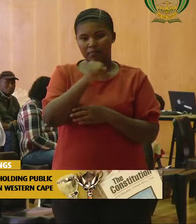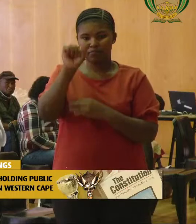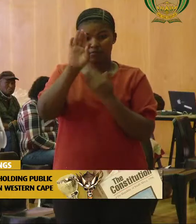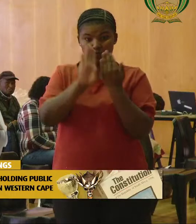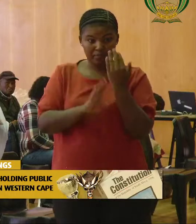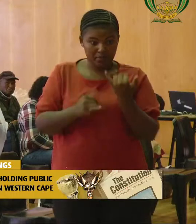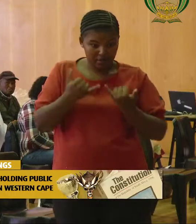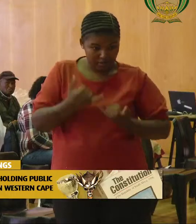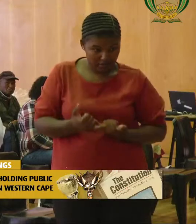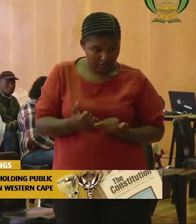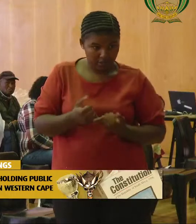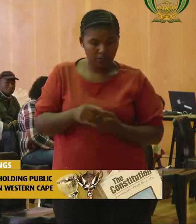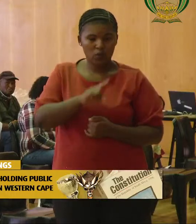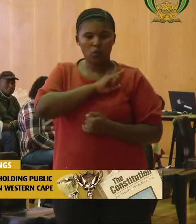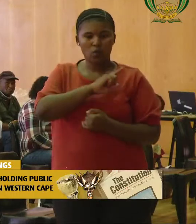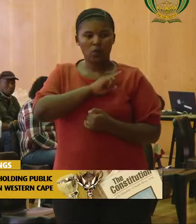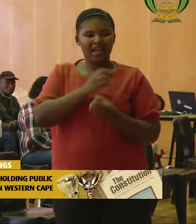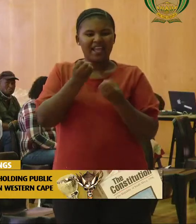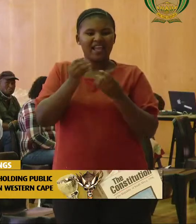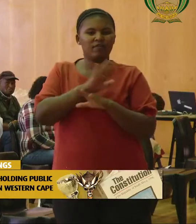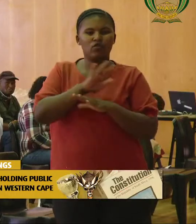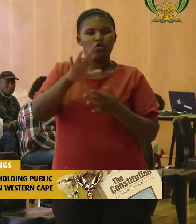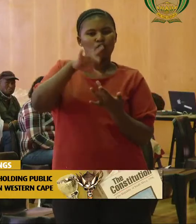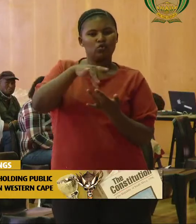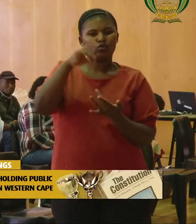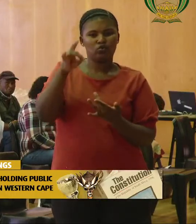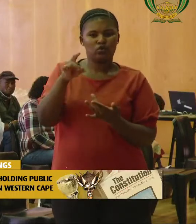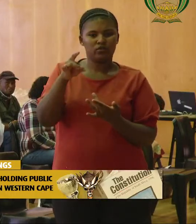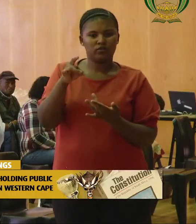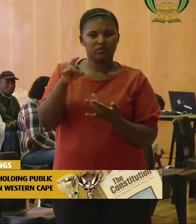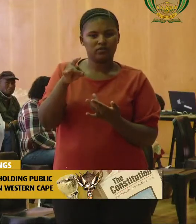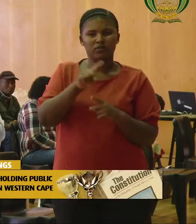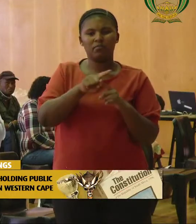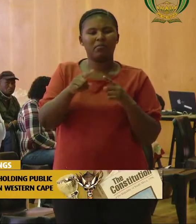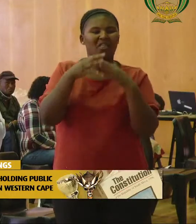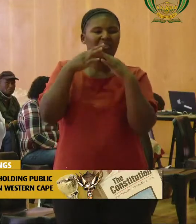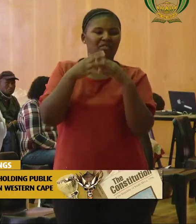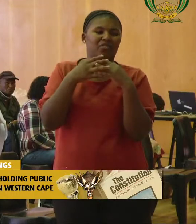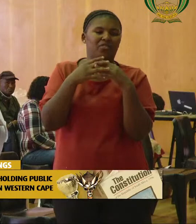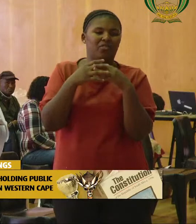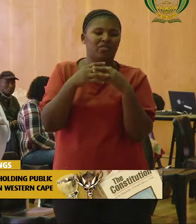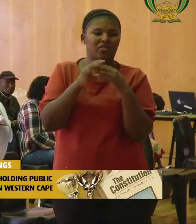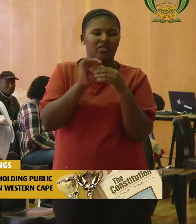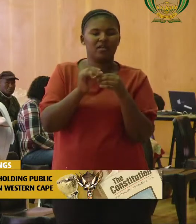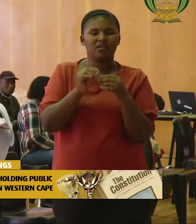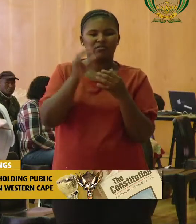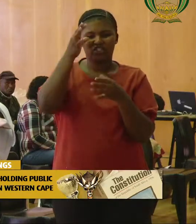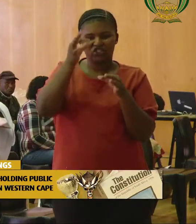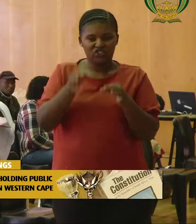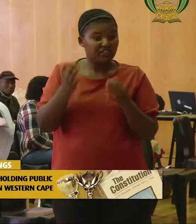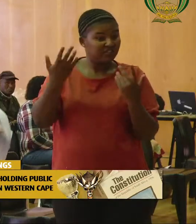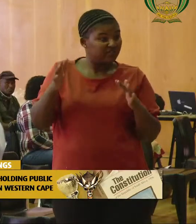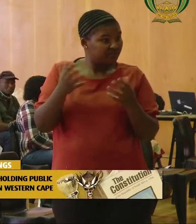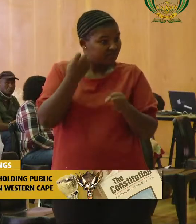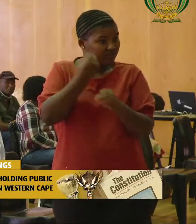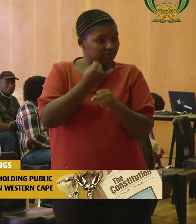currently is, as it provides no choice other than rubber stamping a decision already made. Chairperson, I thank you